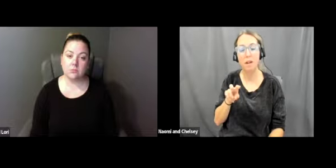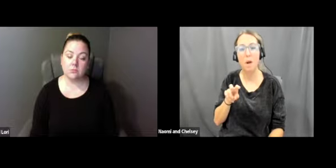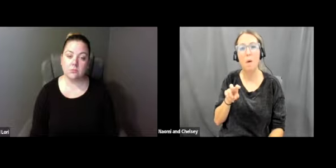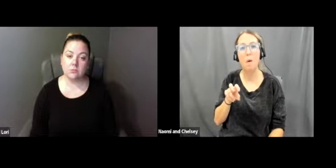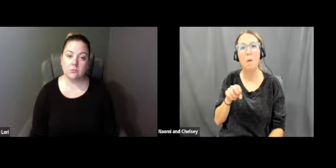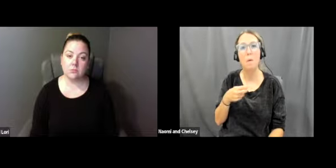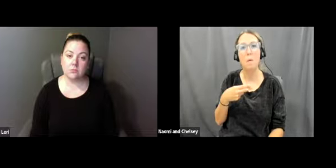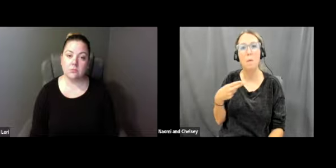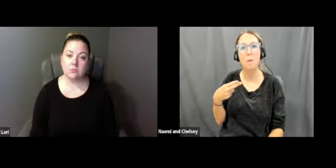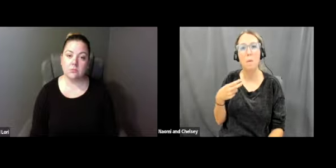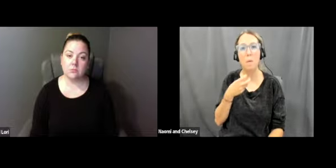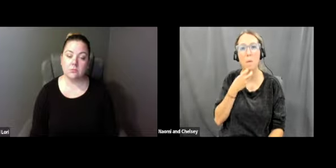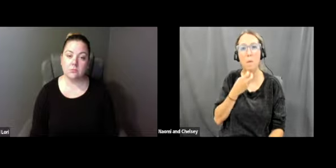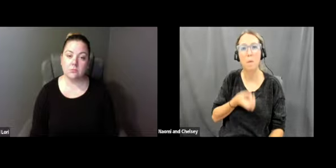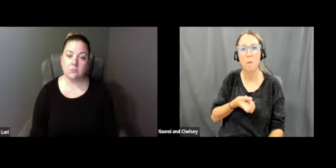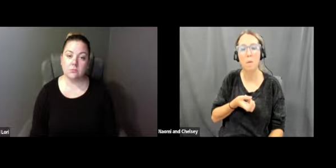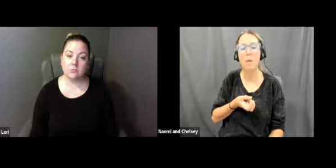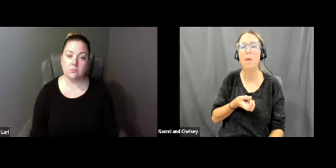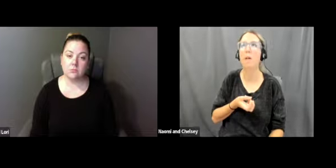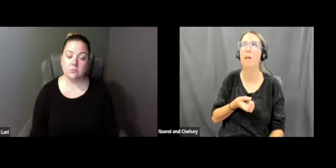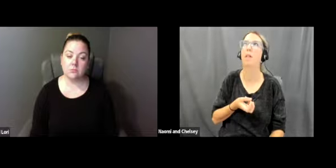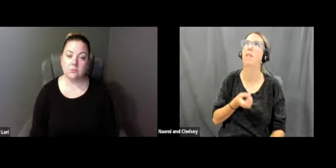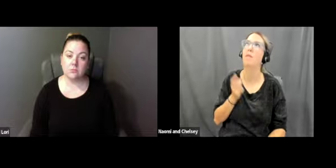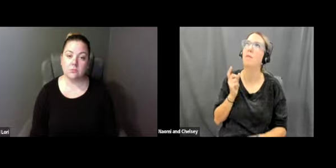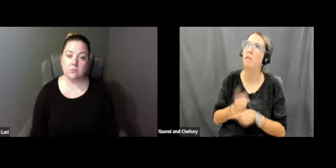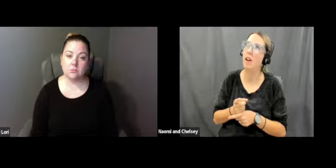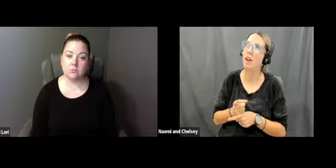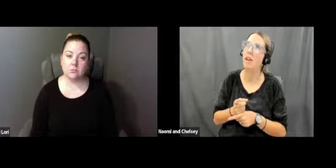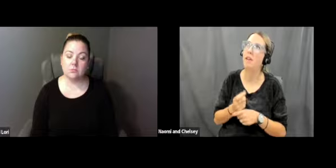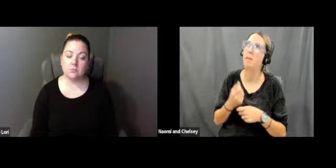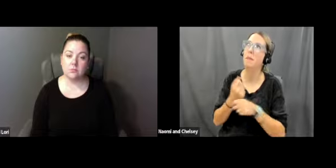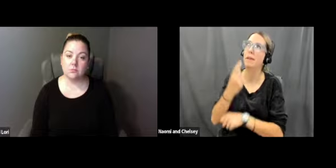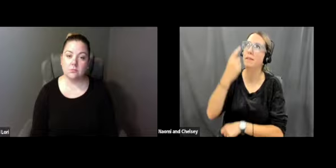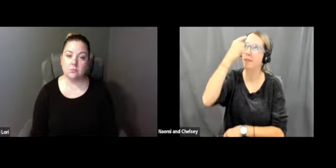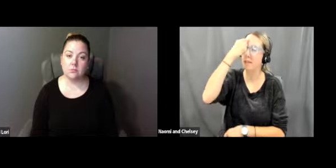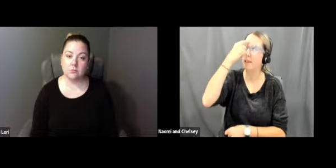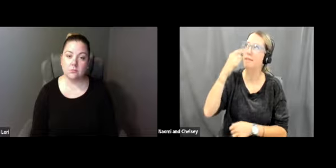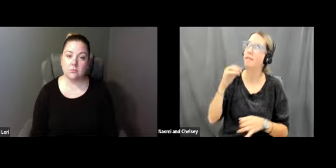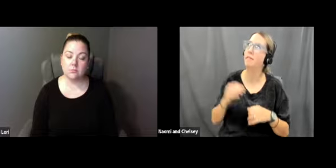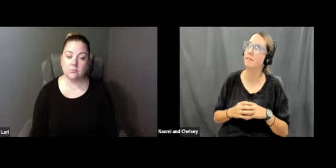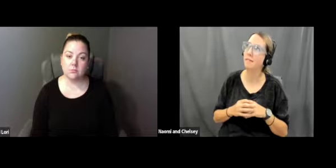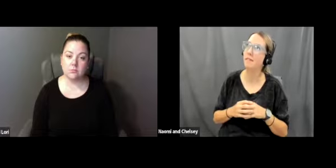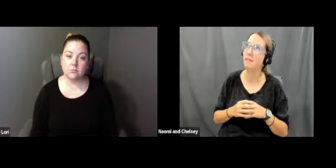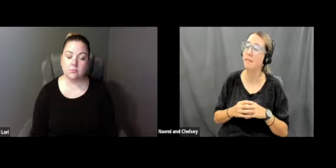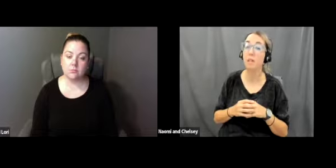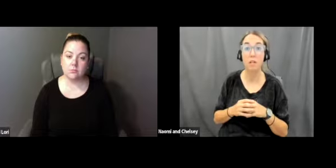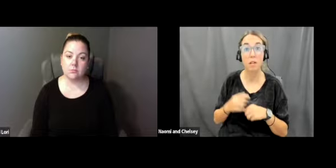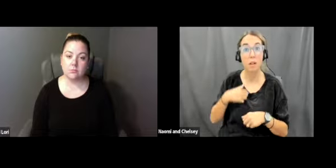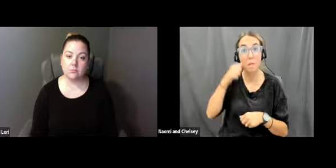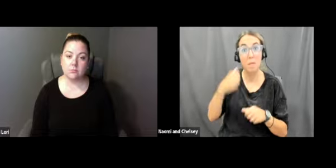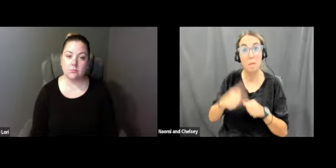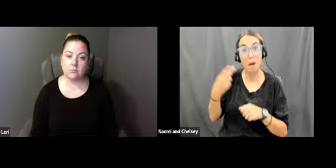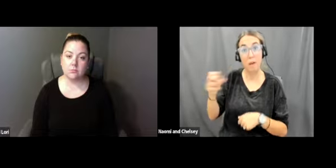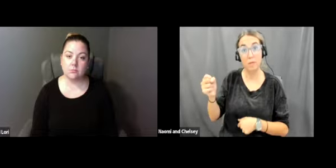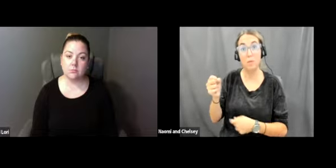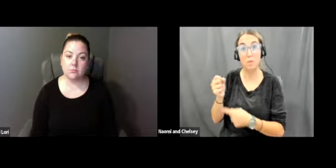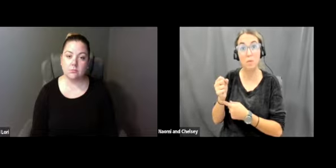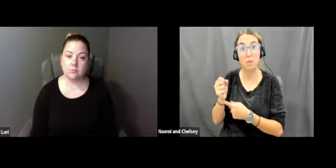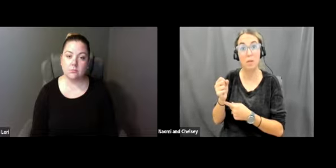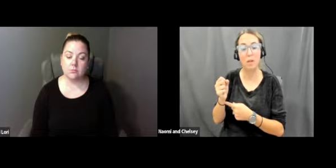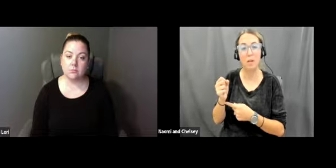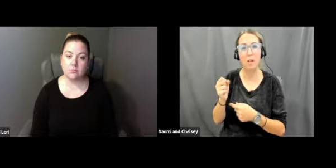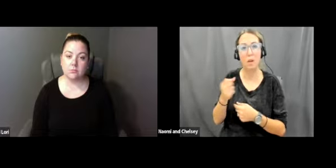was happening there. And because I also remember being in high school and being like, I don't understand why anybody would